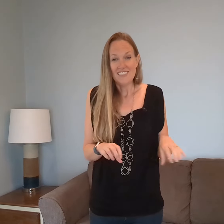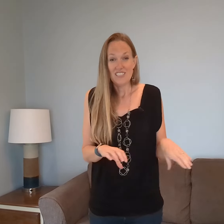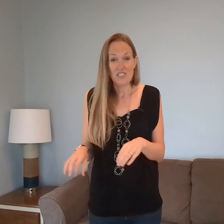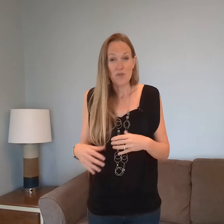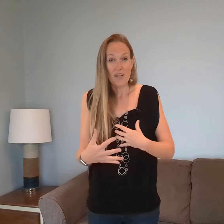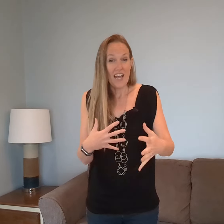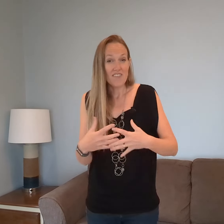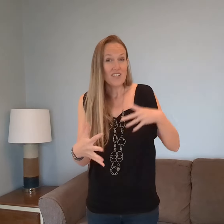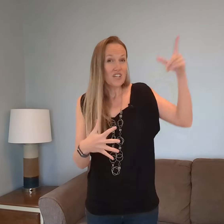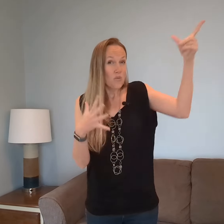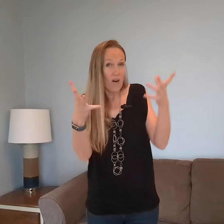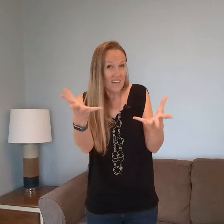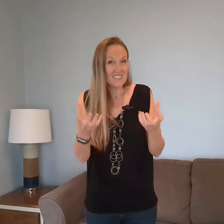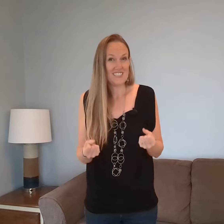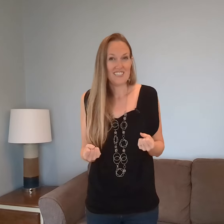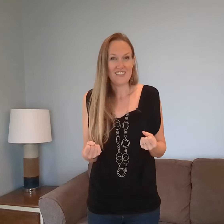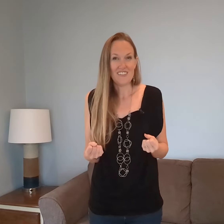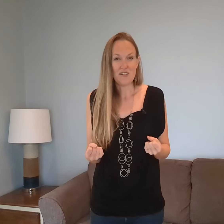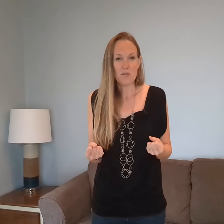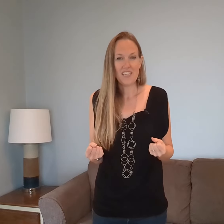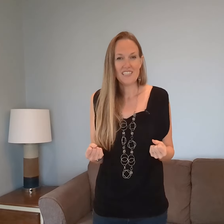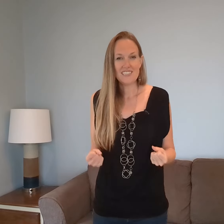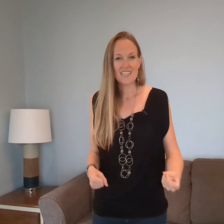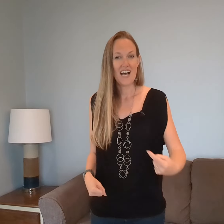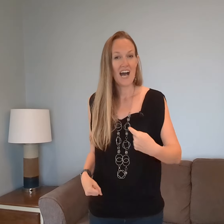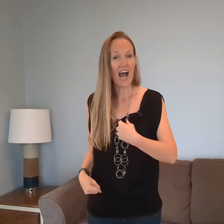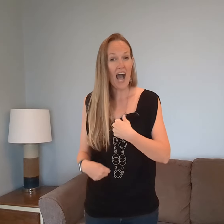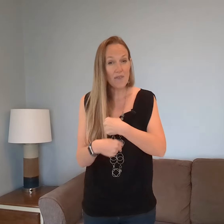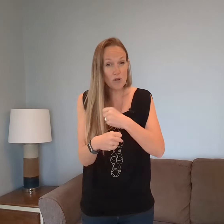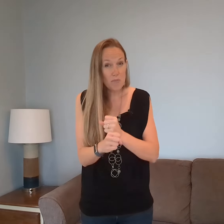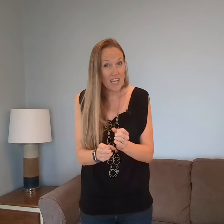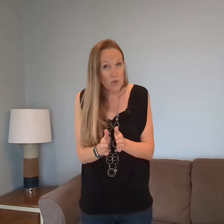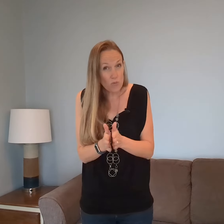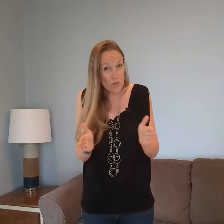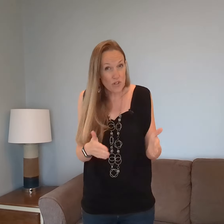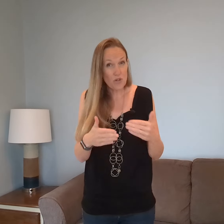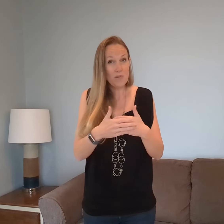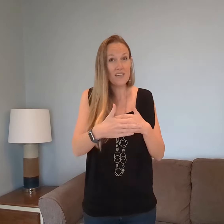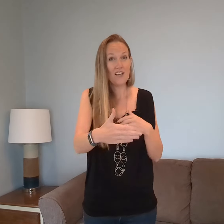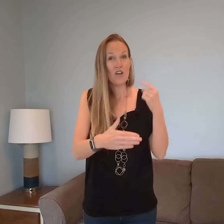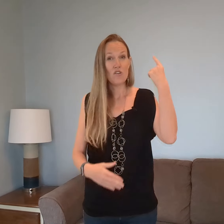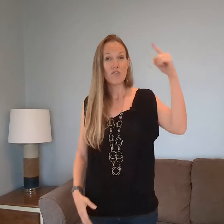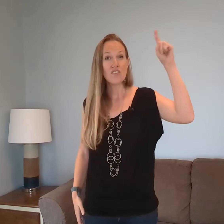to do whatever you want to. And it repeats, I will make room for